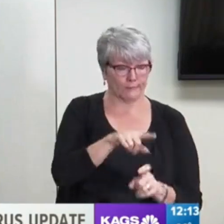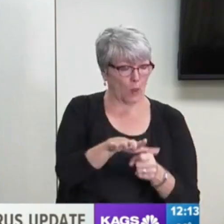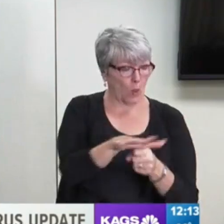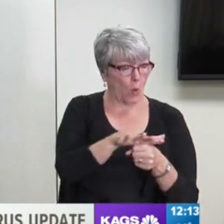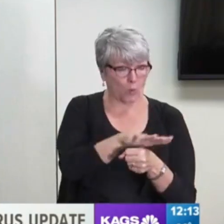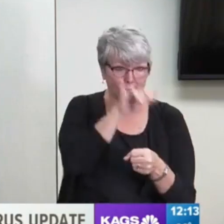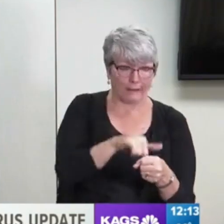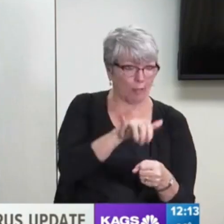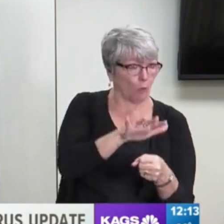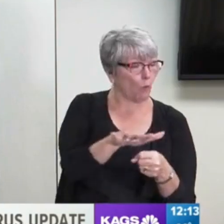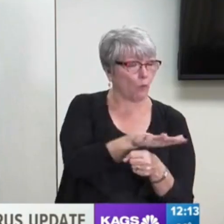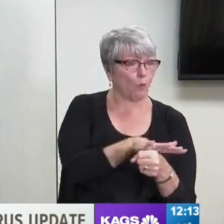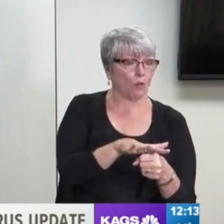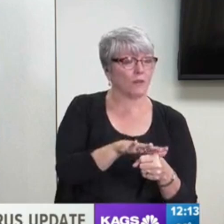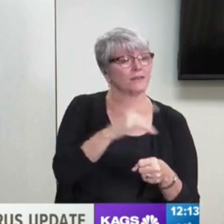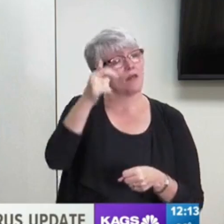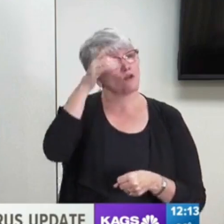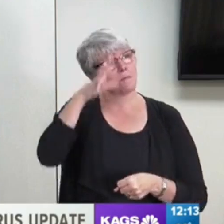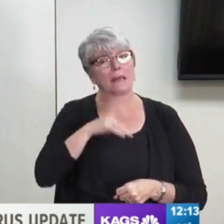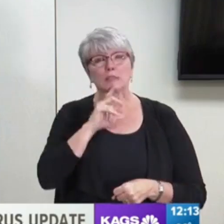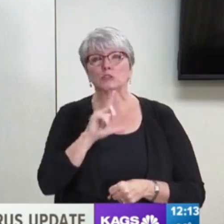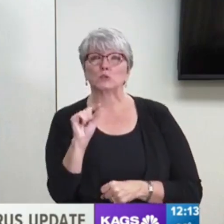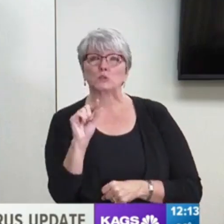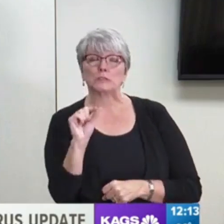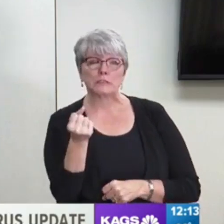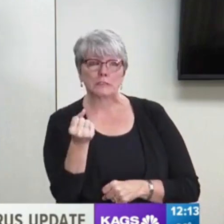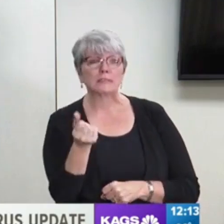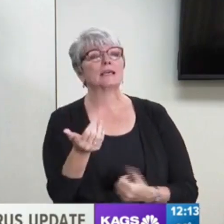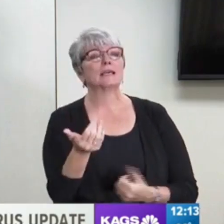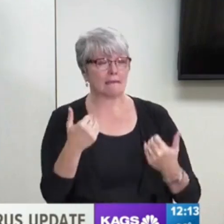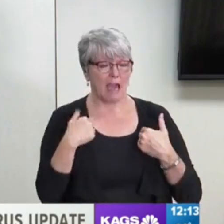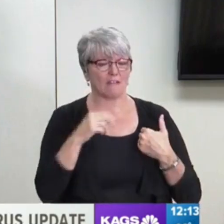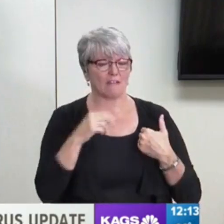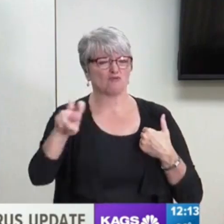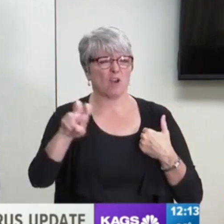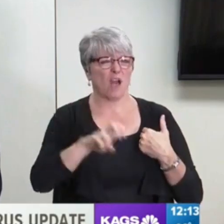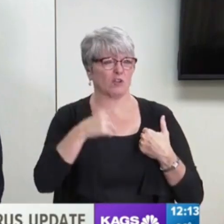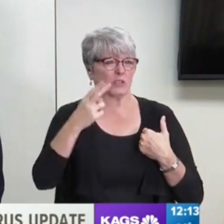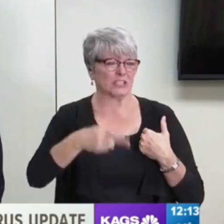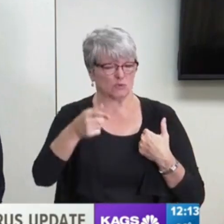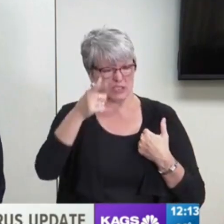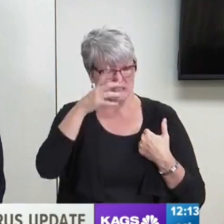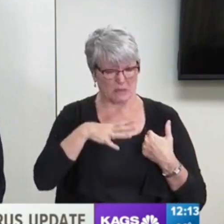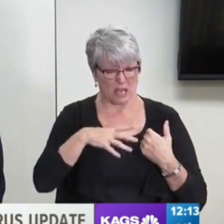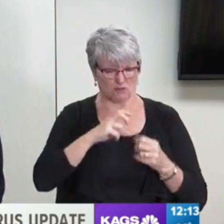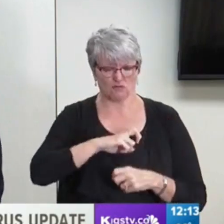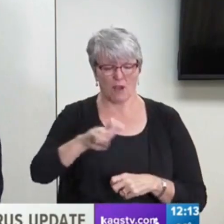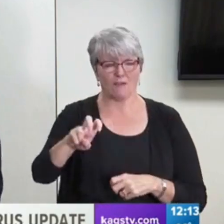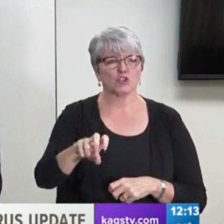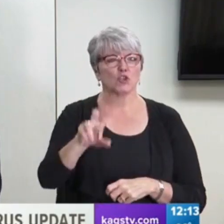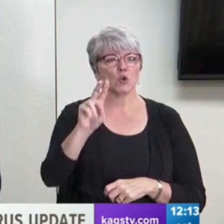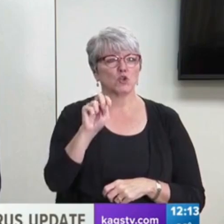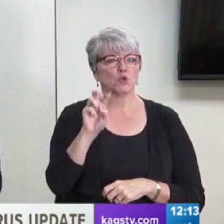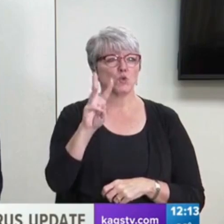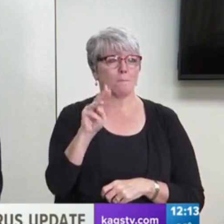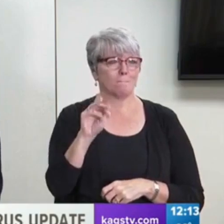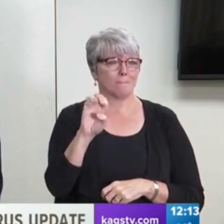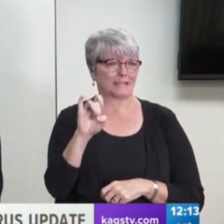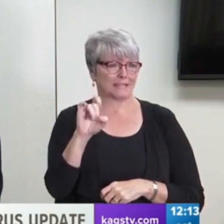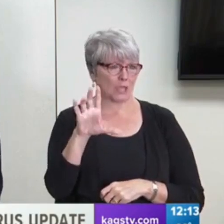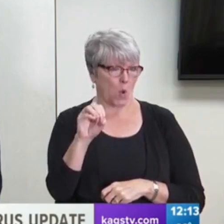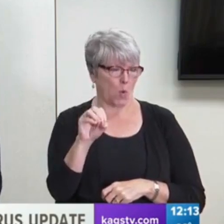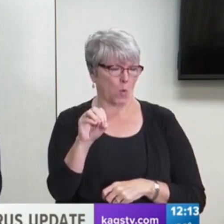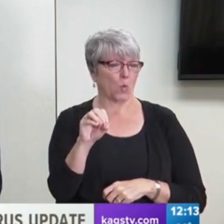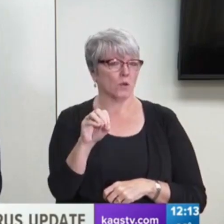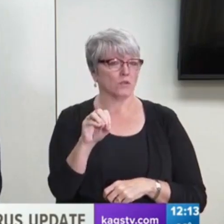have another case of a gentleman in his 20s who does have a travel history. This gentleman traveled to New Mexico. So those